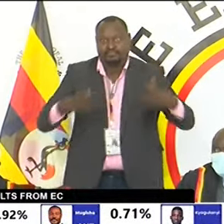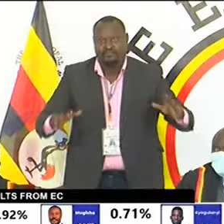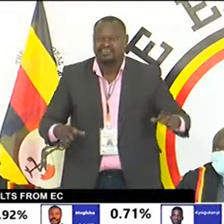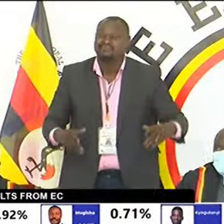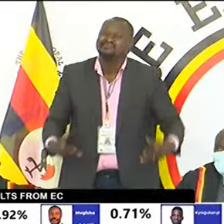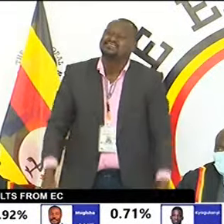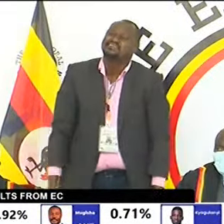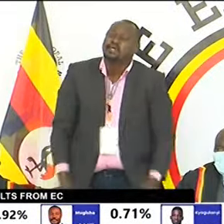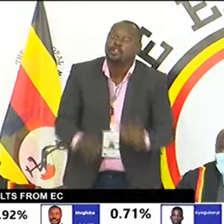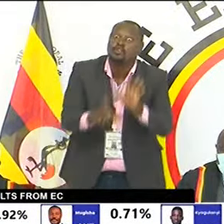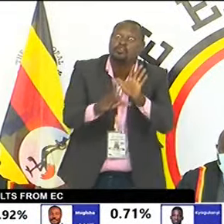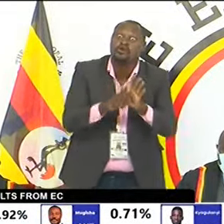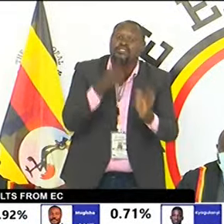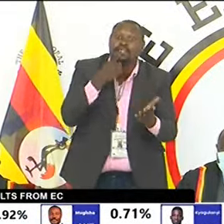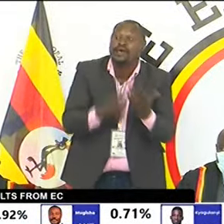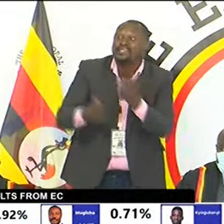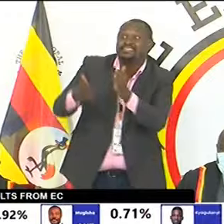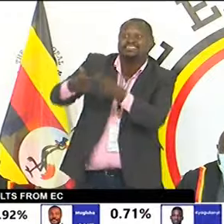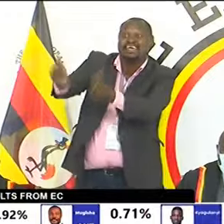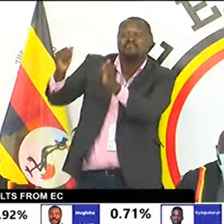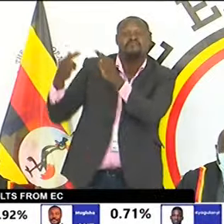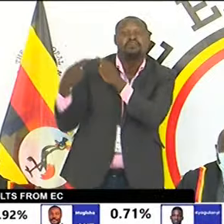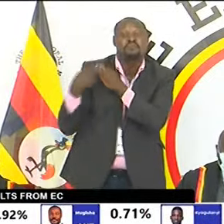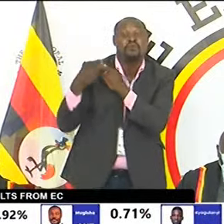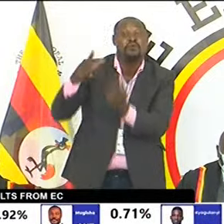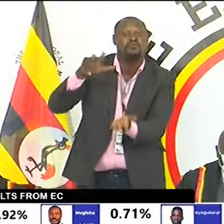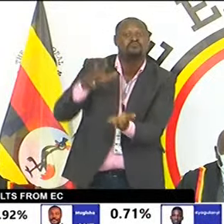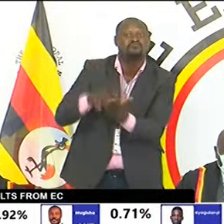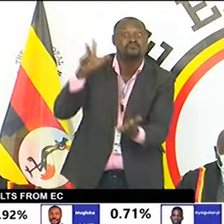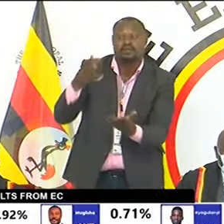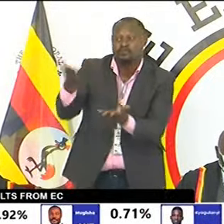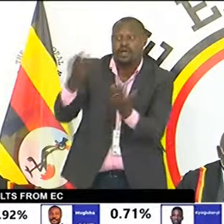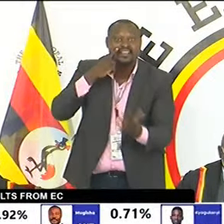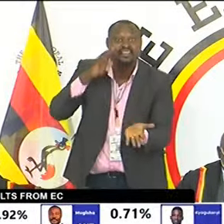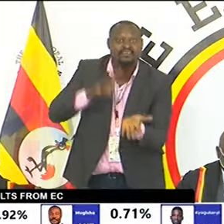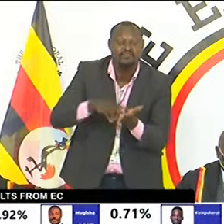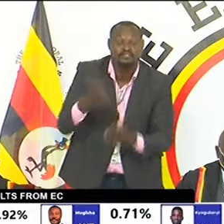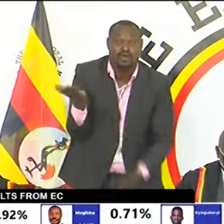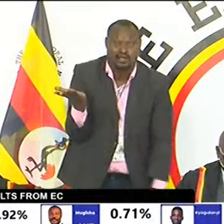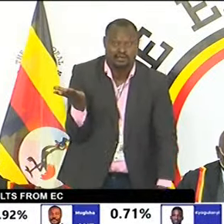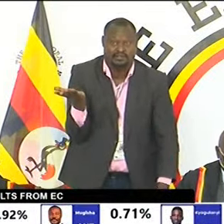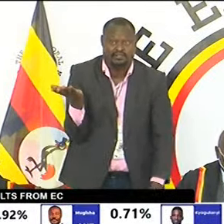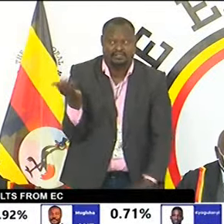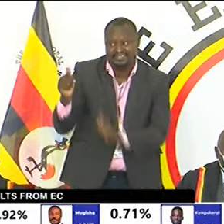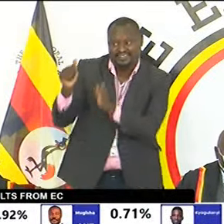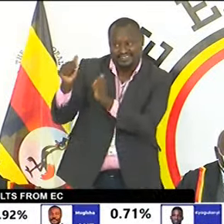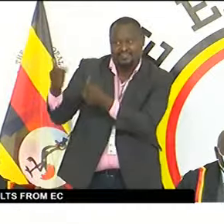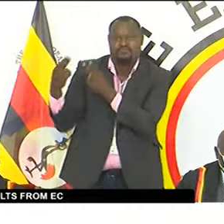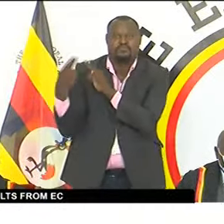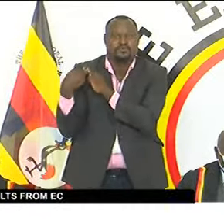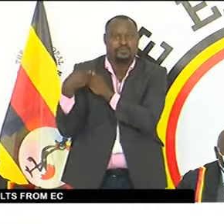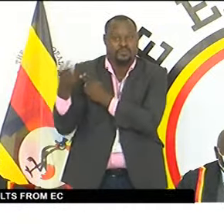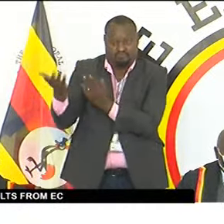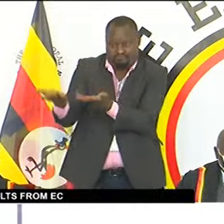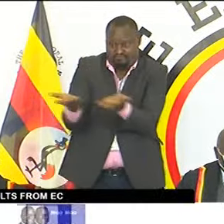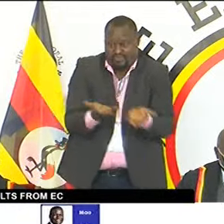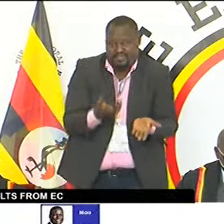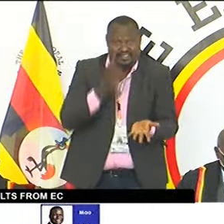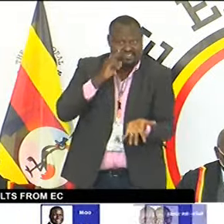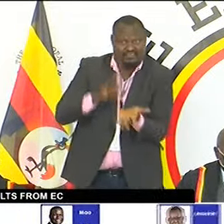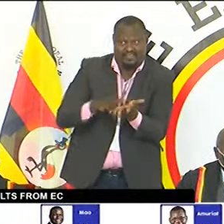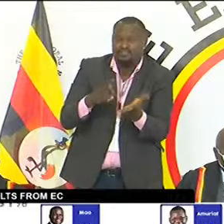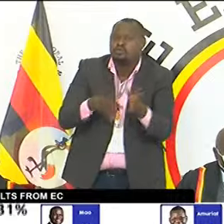law, we say the burden is upon him who asserts the existence of certain facts. So it